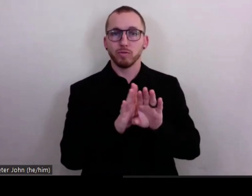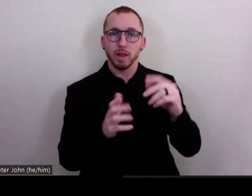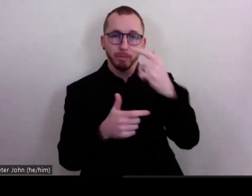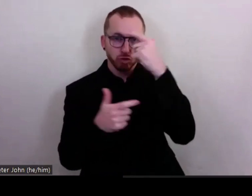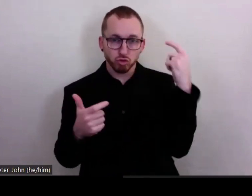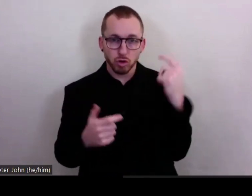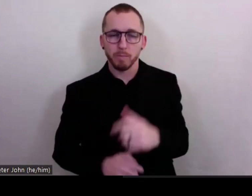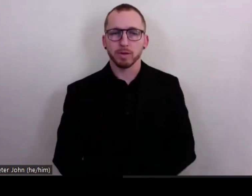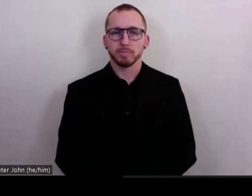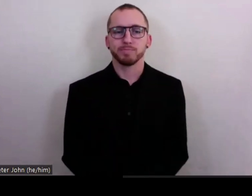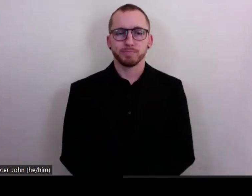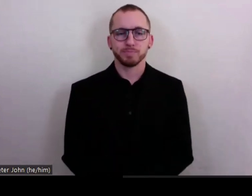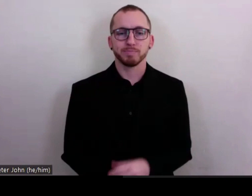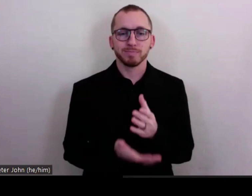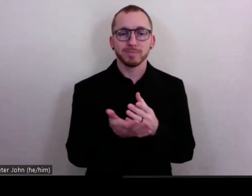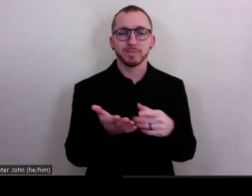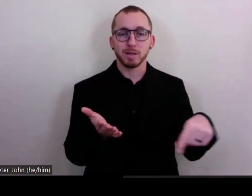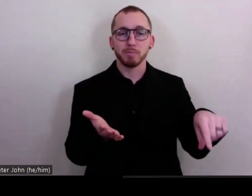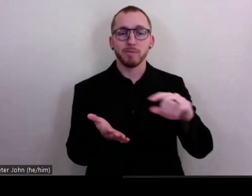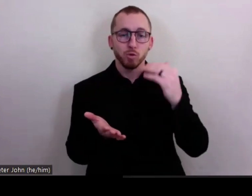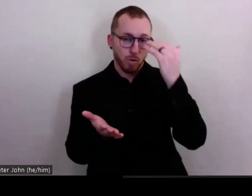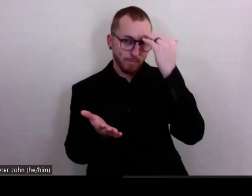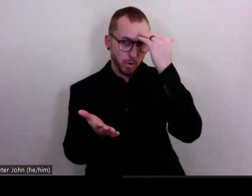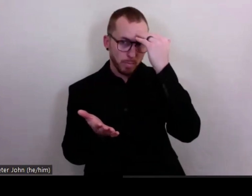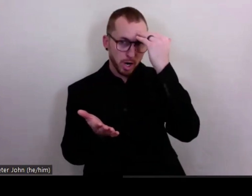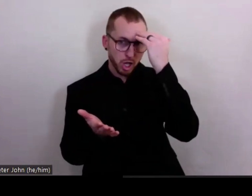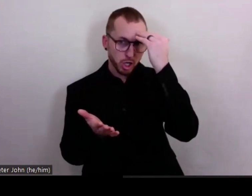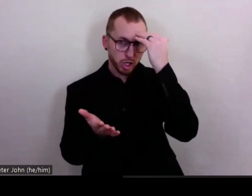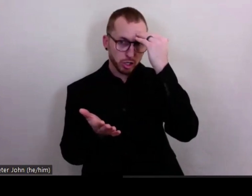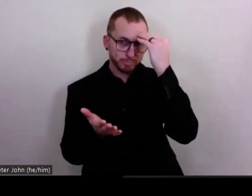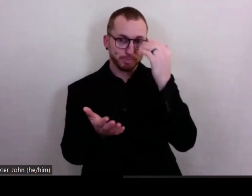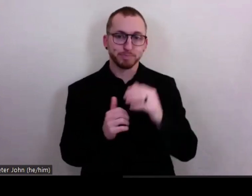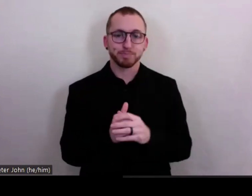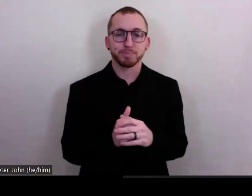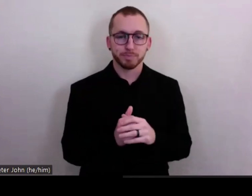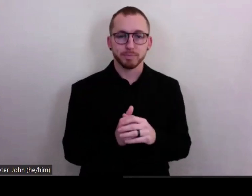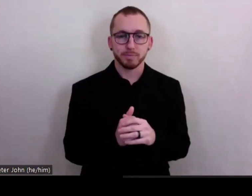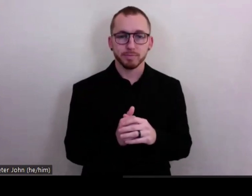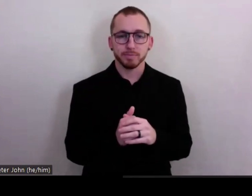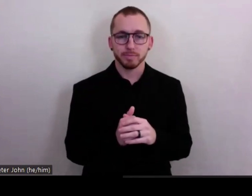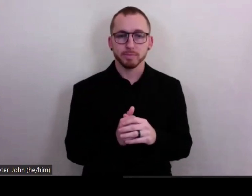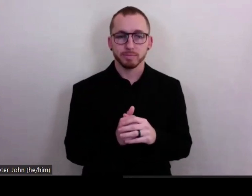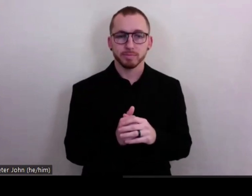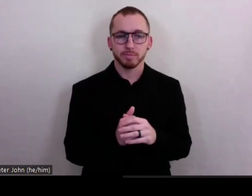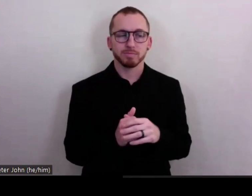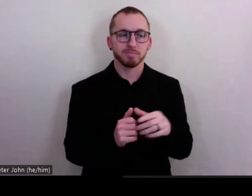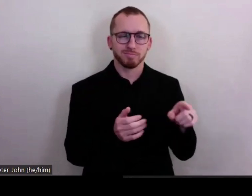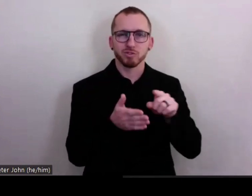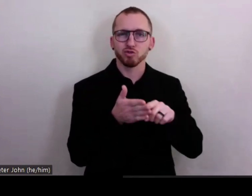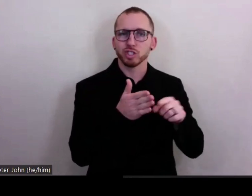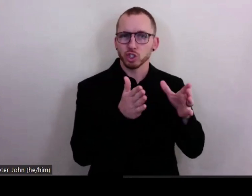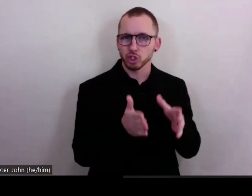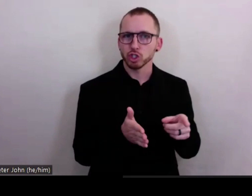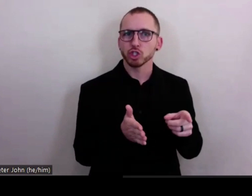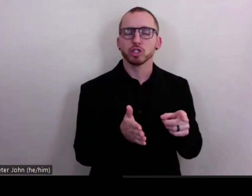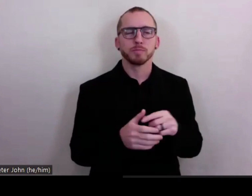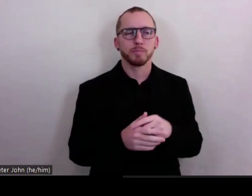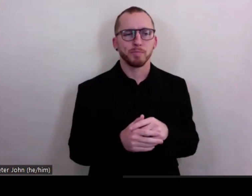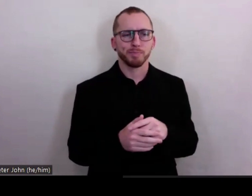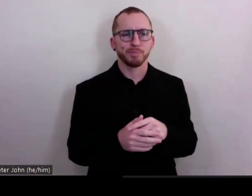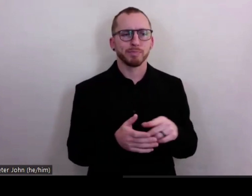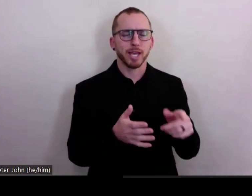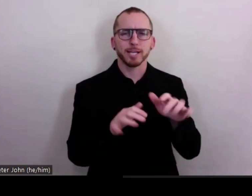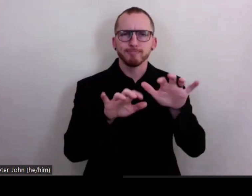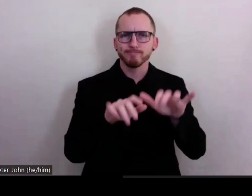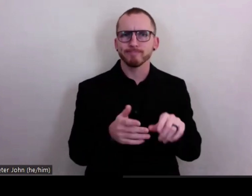heard about Bessel van der Kolk, and he and some colleagues did some research and wrote this lovely paper about that